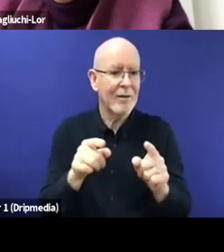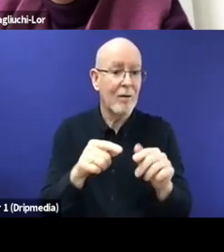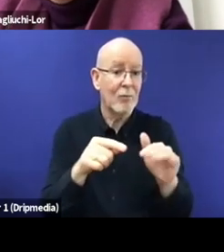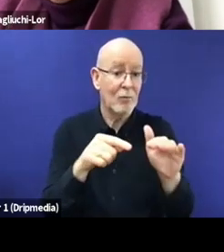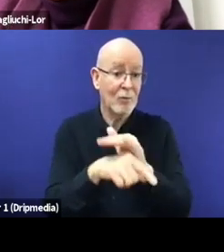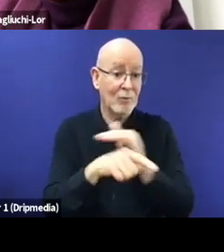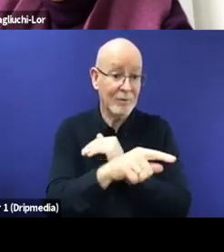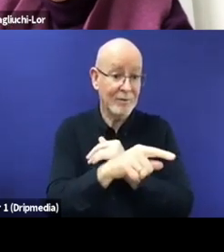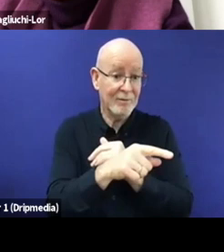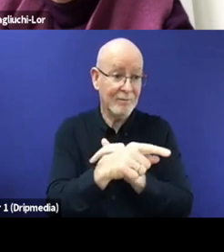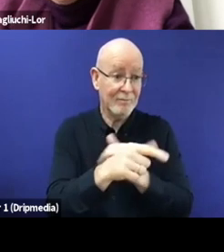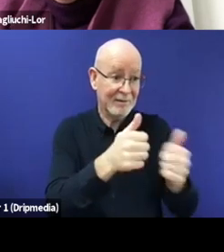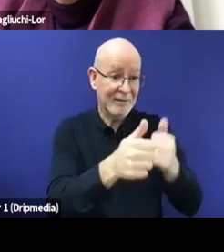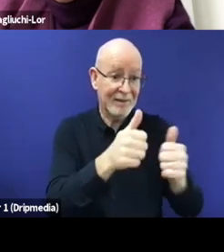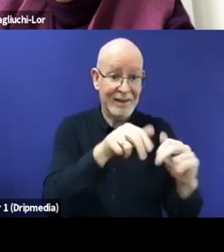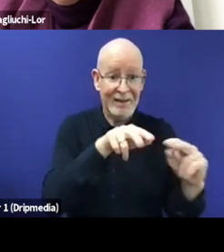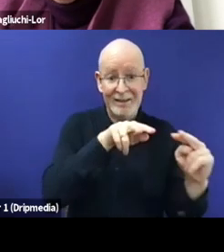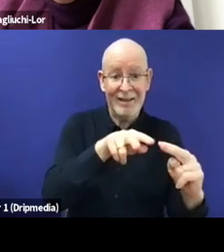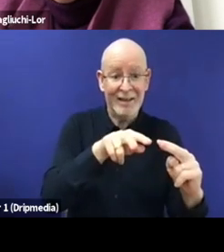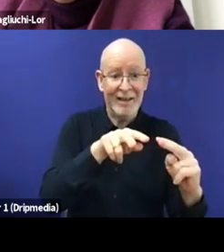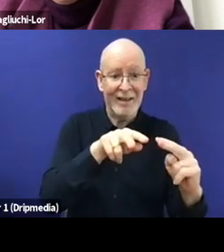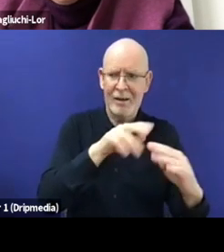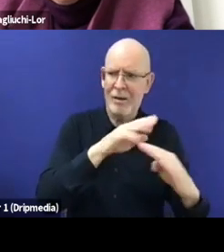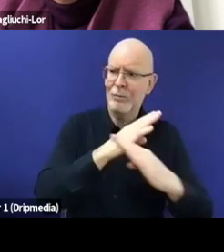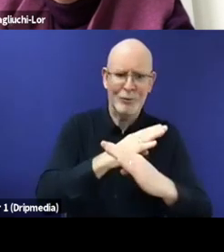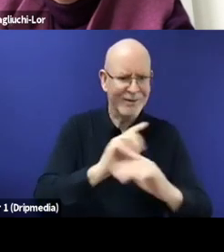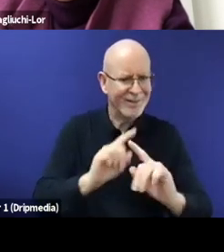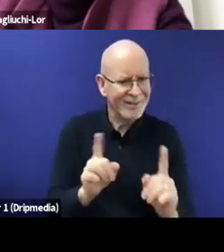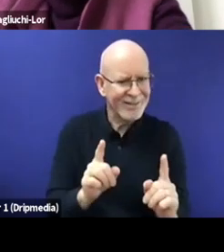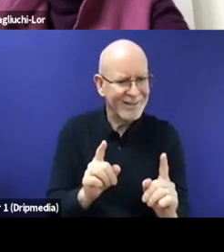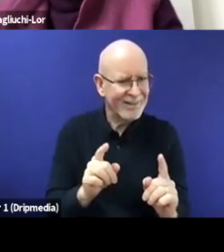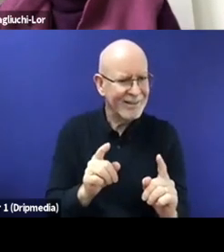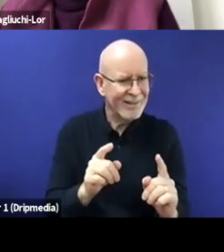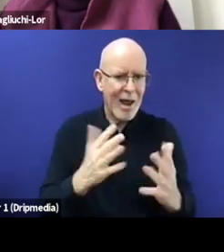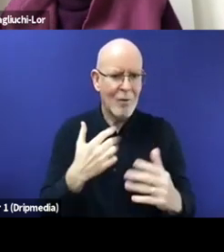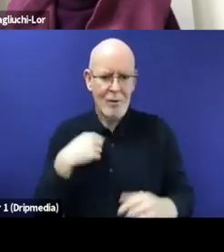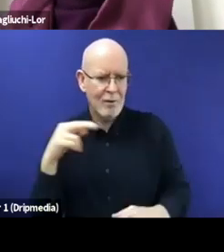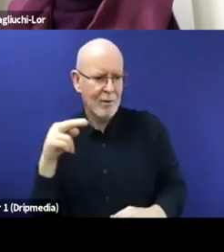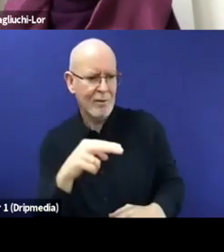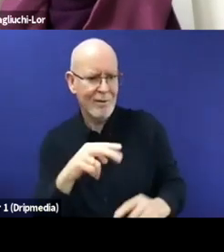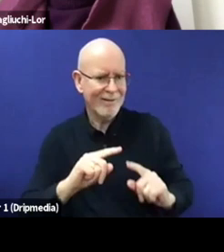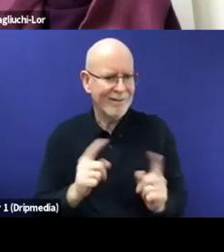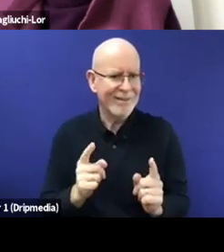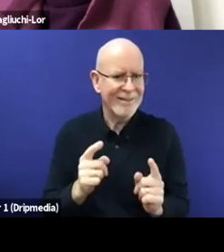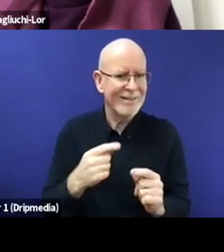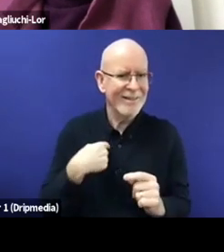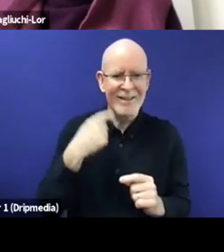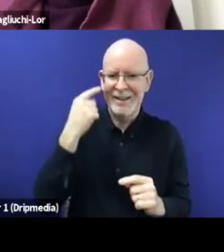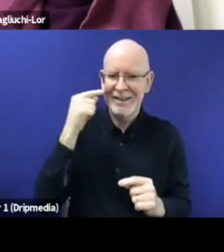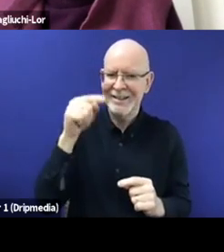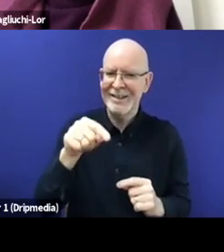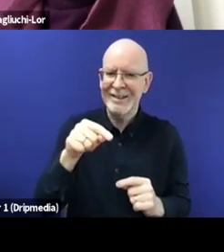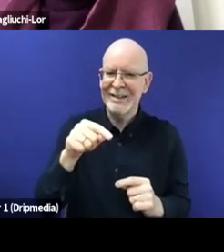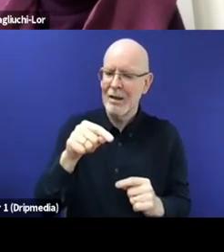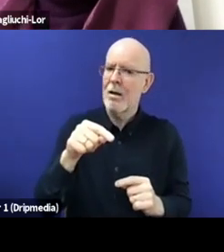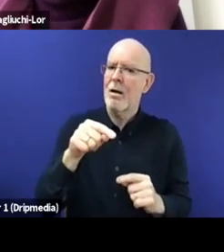been there for a number of years, is the way in which refugees so to speak, absorb our own language and